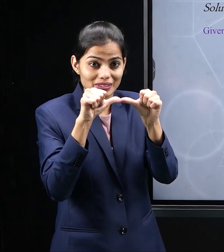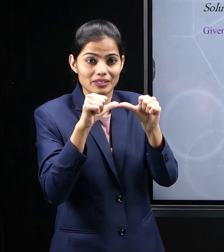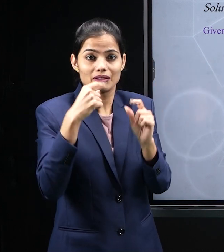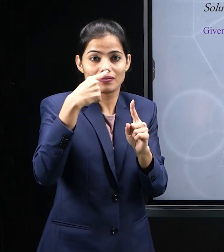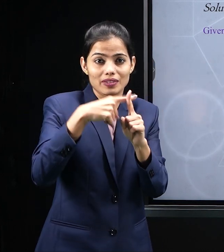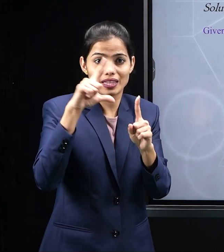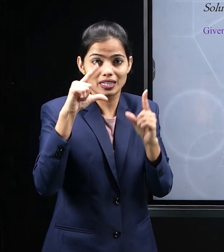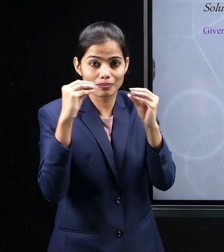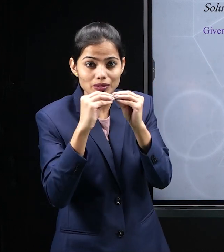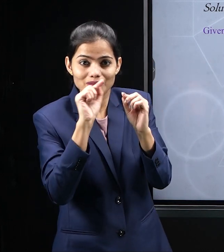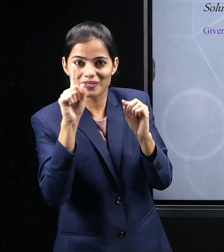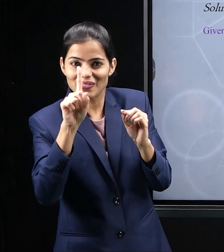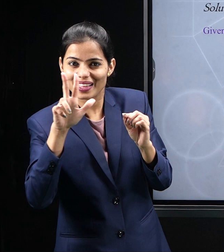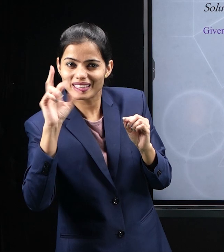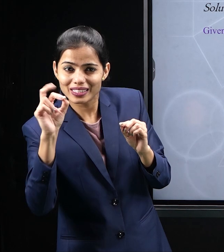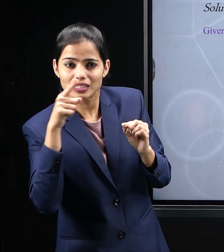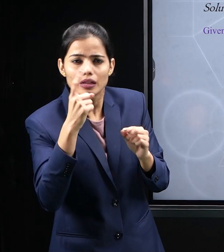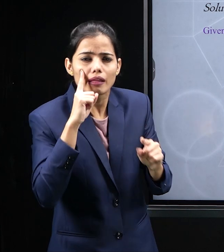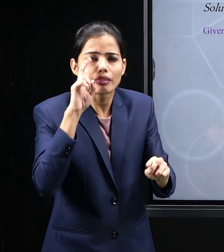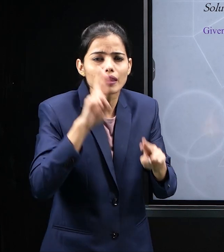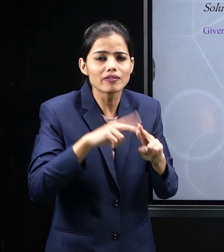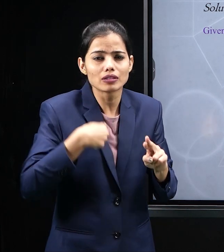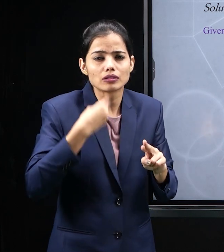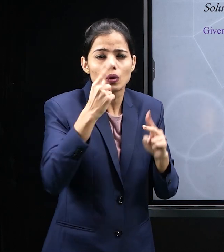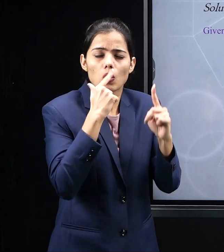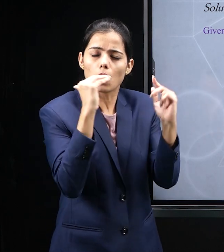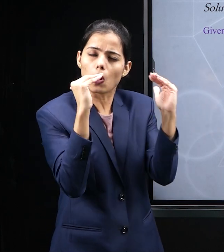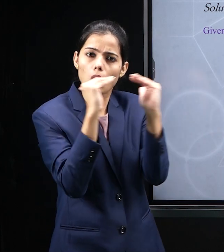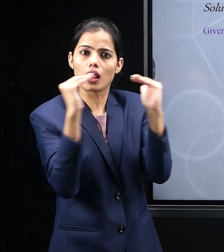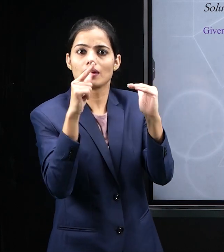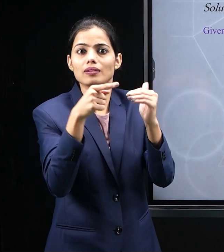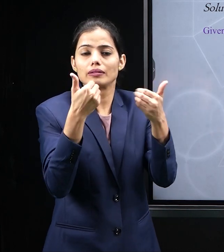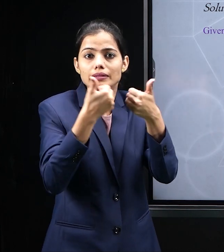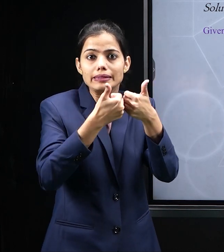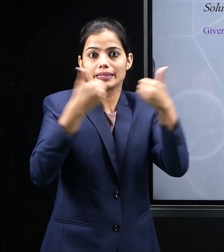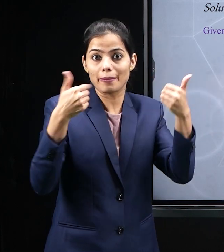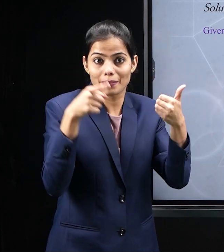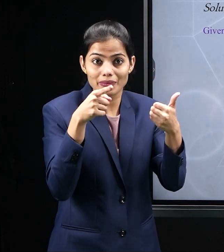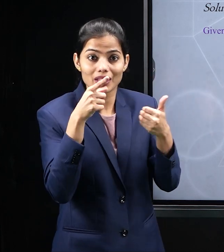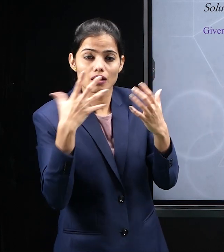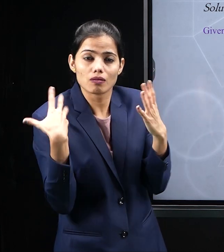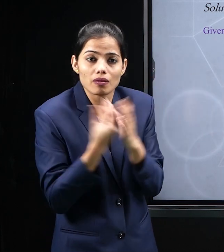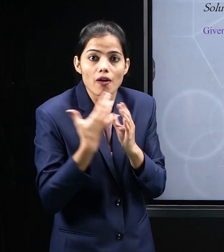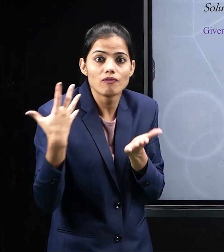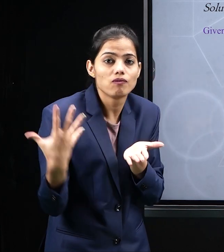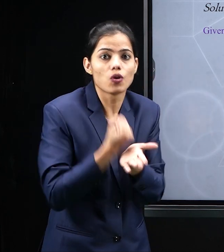angle A plus angle B is equal to 180 degree. If the give equation divided by 2, we get